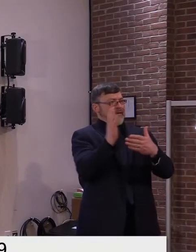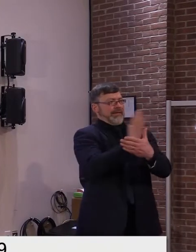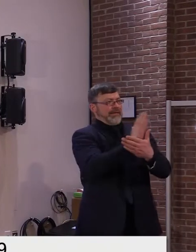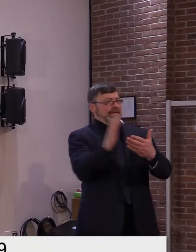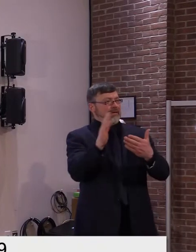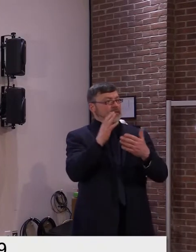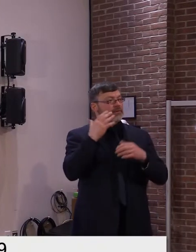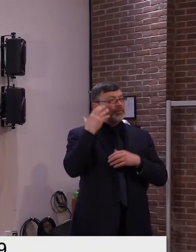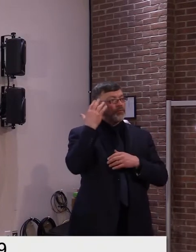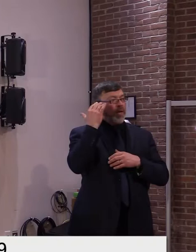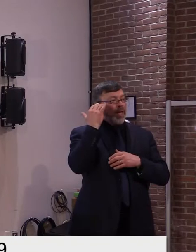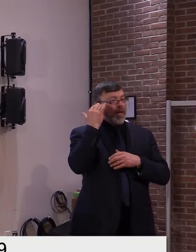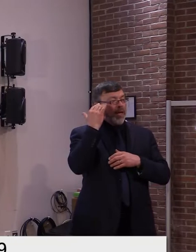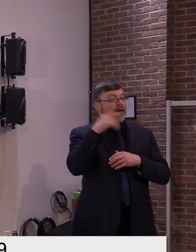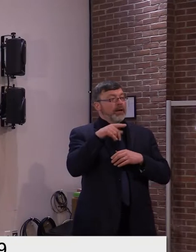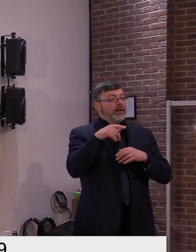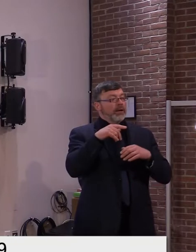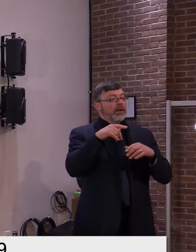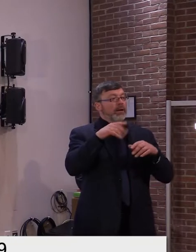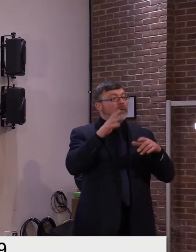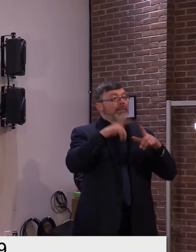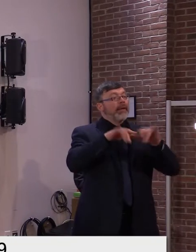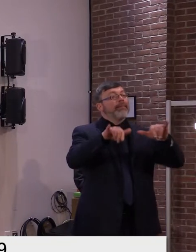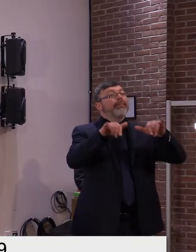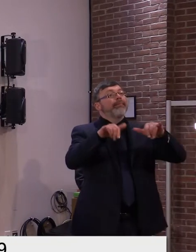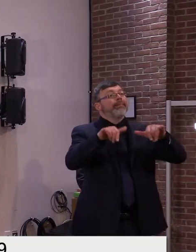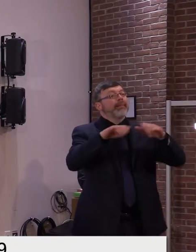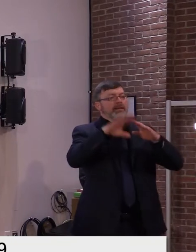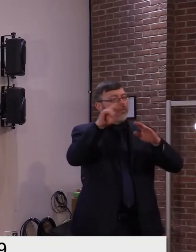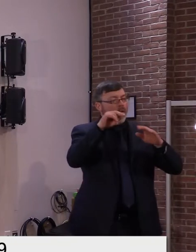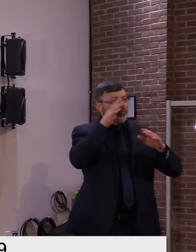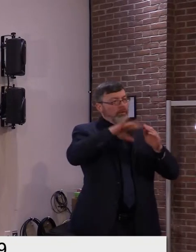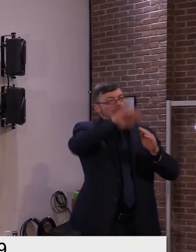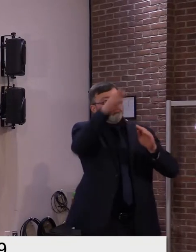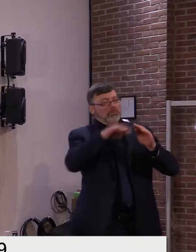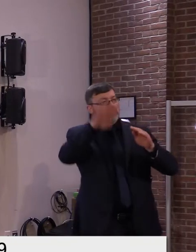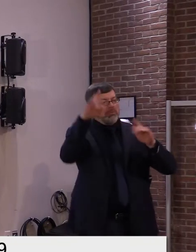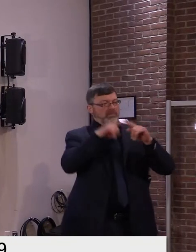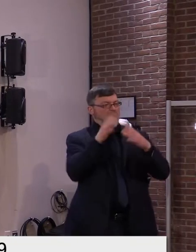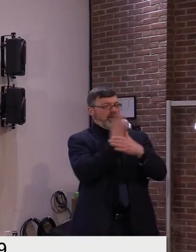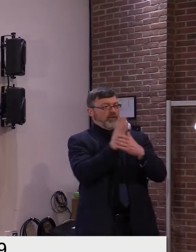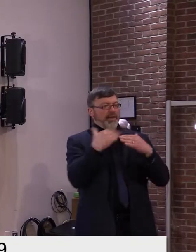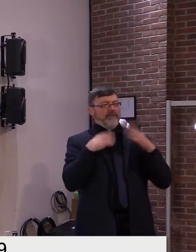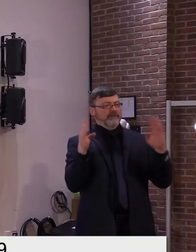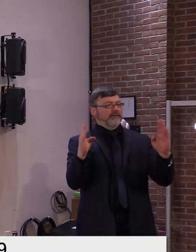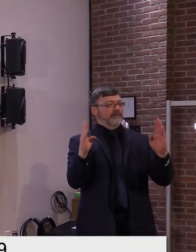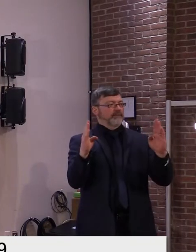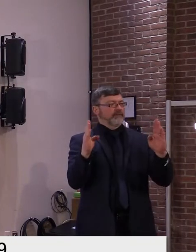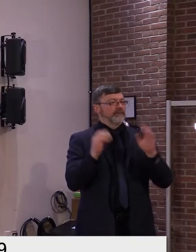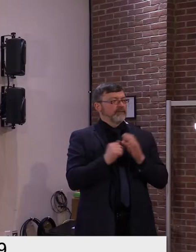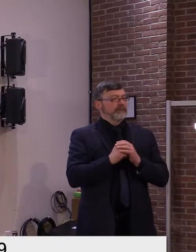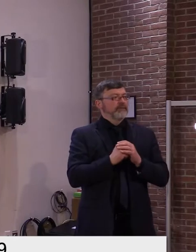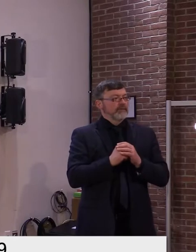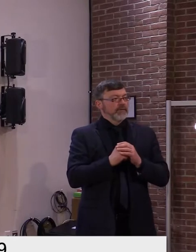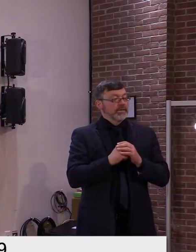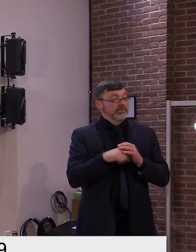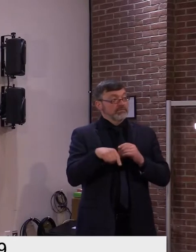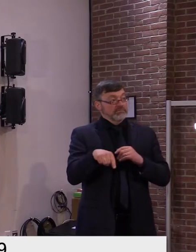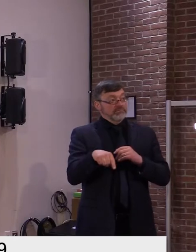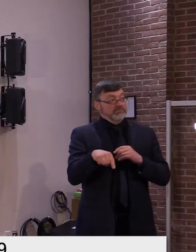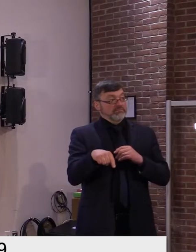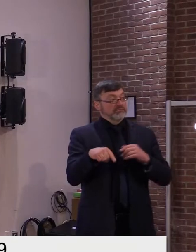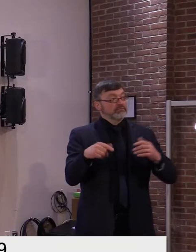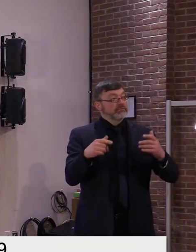trend. And two, because this has been and is expected to be the reality over the next several